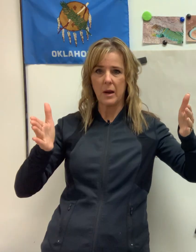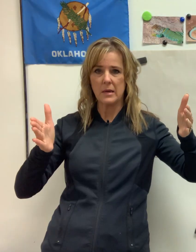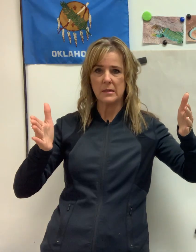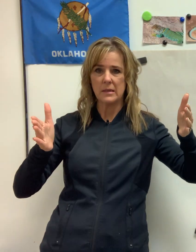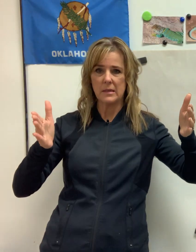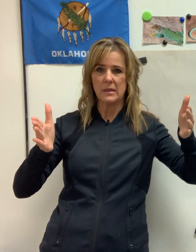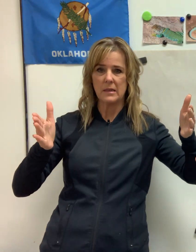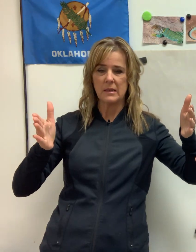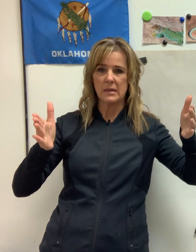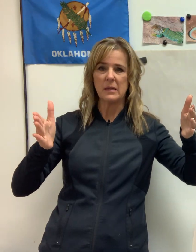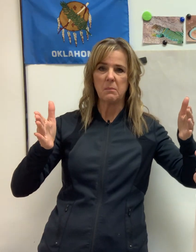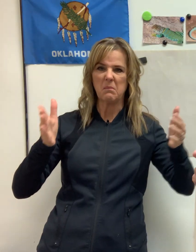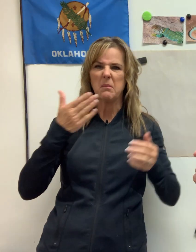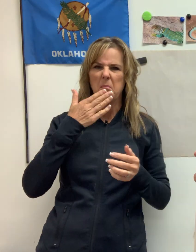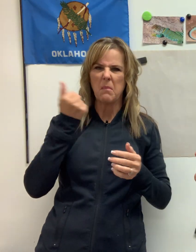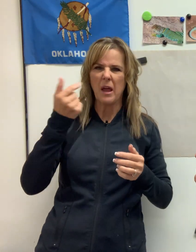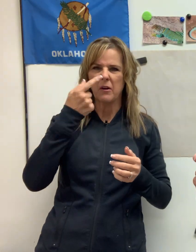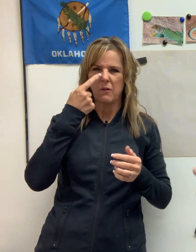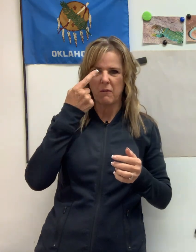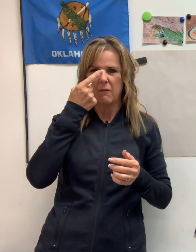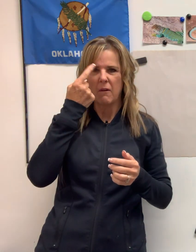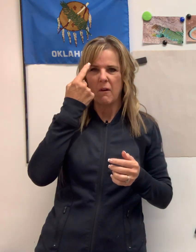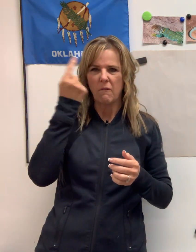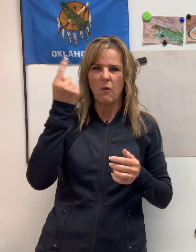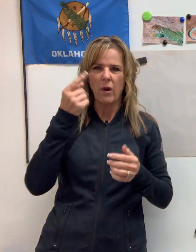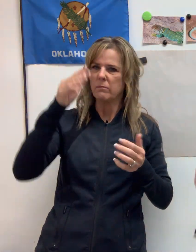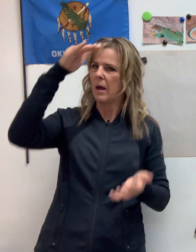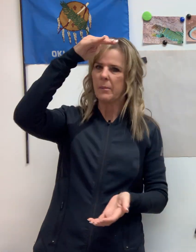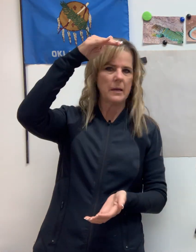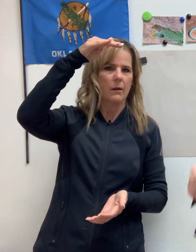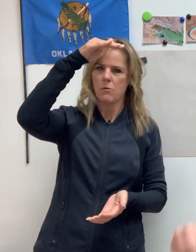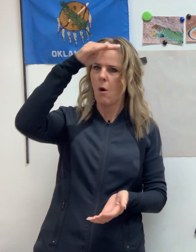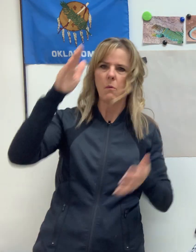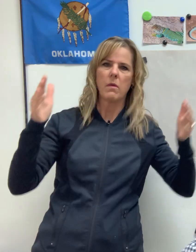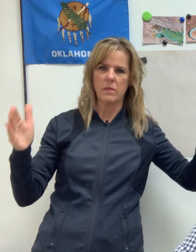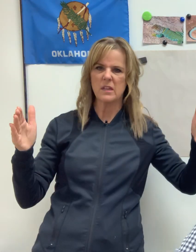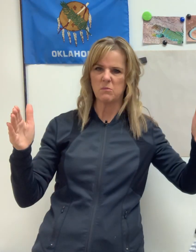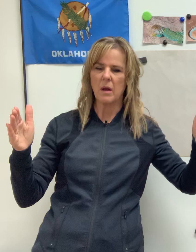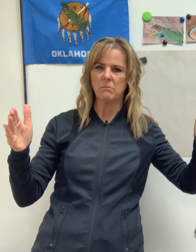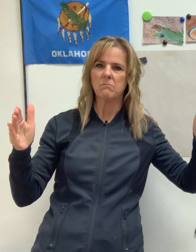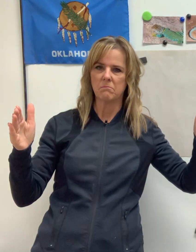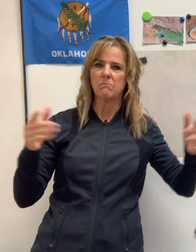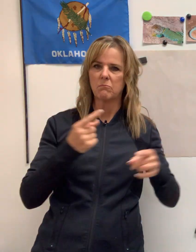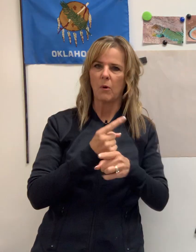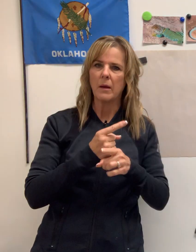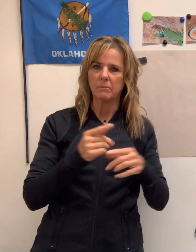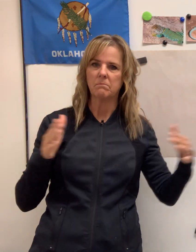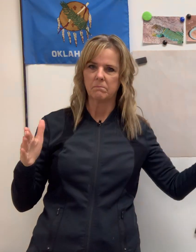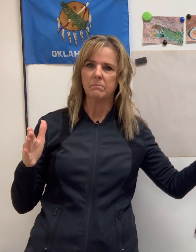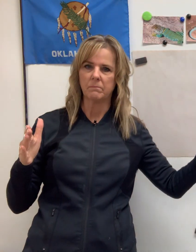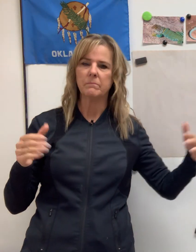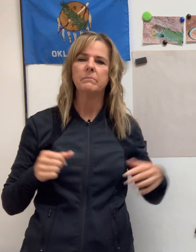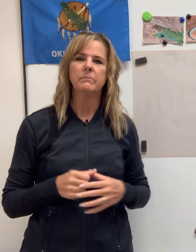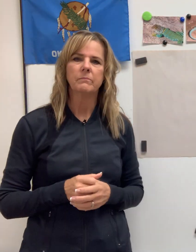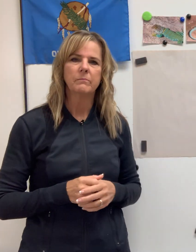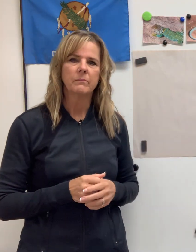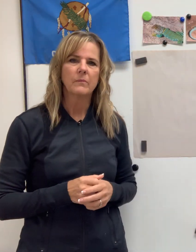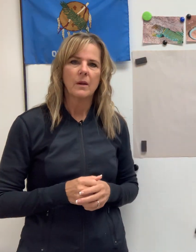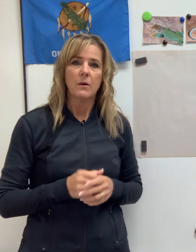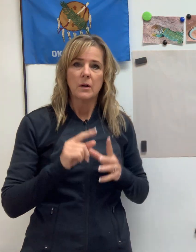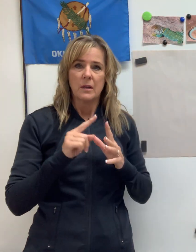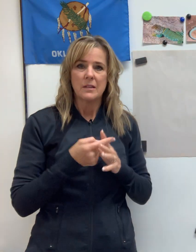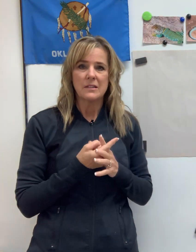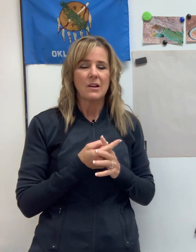easier to fit your lizard if your paper's sideways instead of up and down tall. So go ahead and make sure your paper's sideways. We are gonna